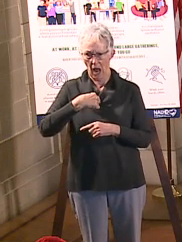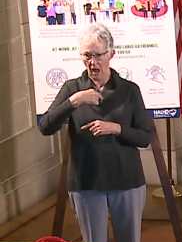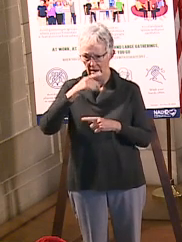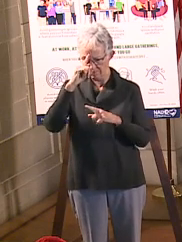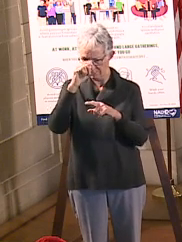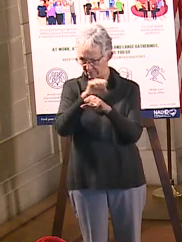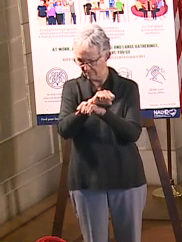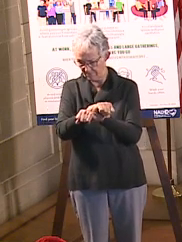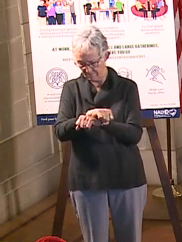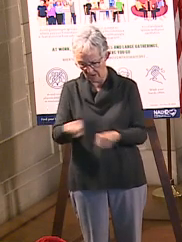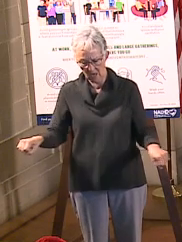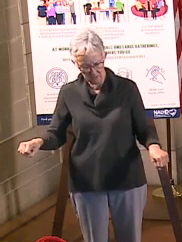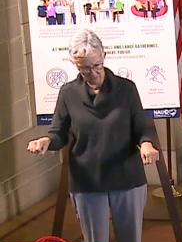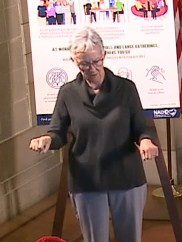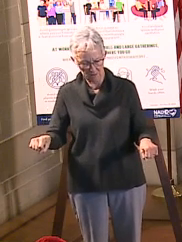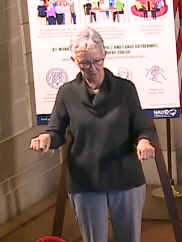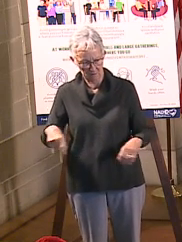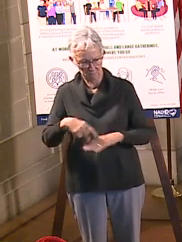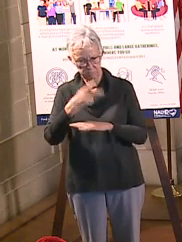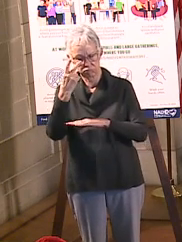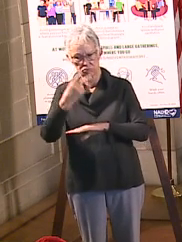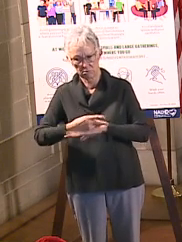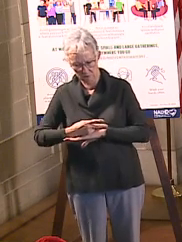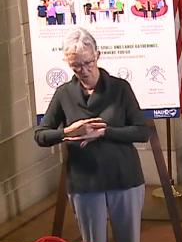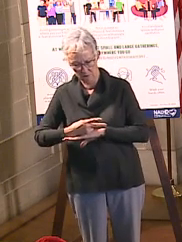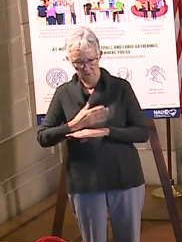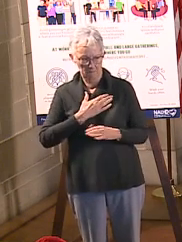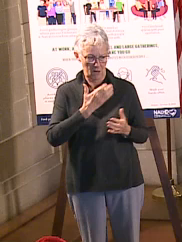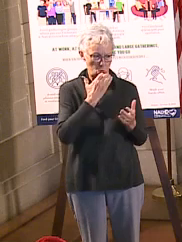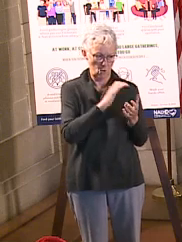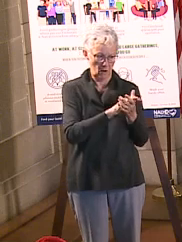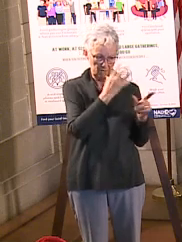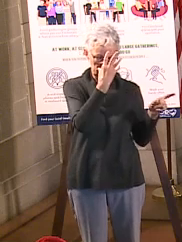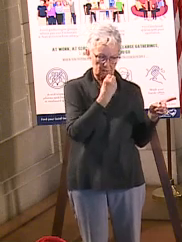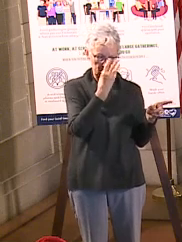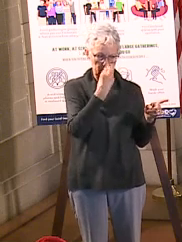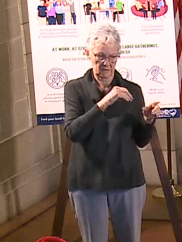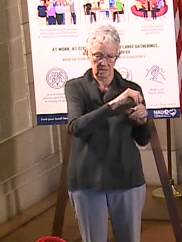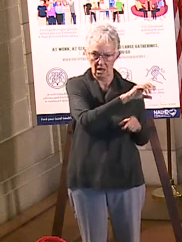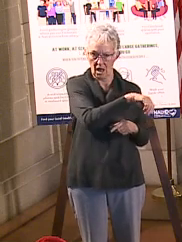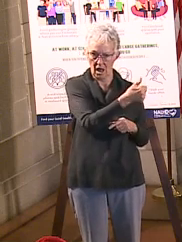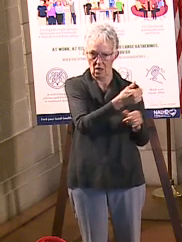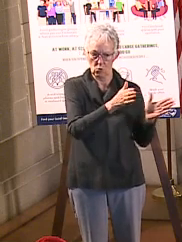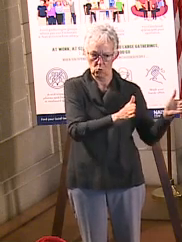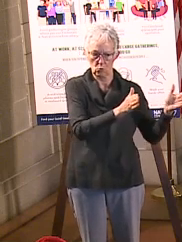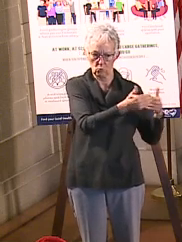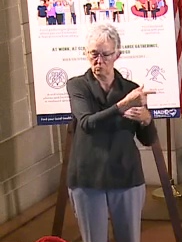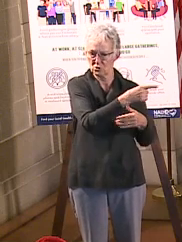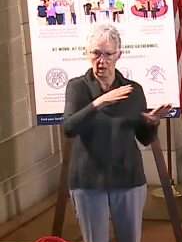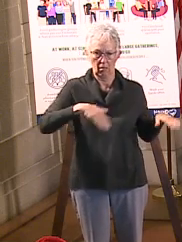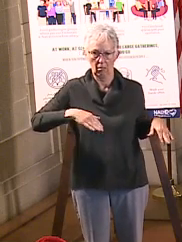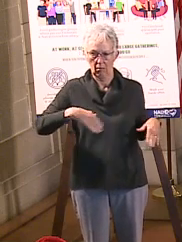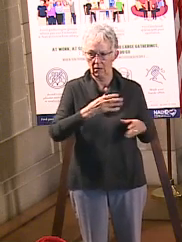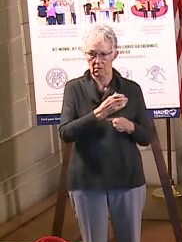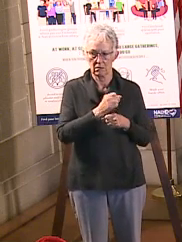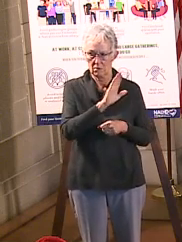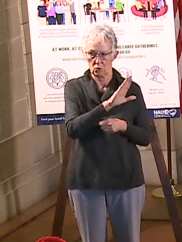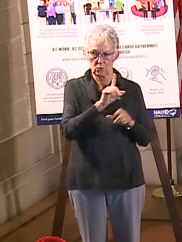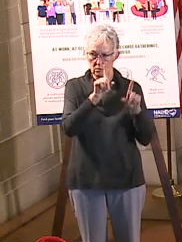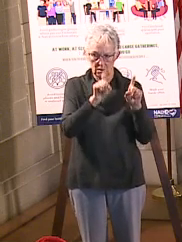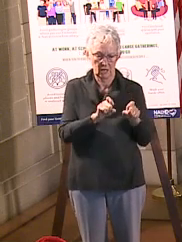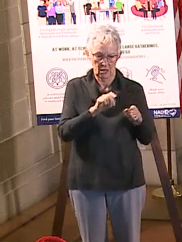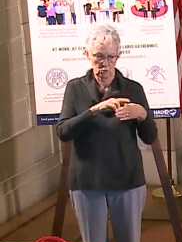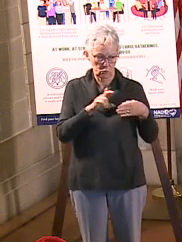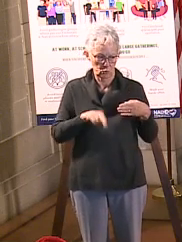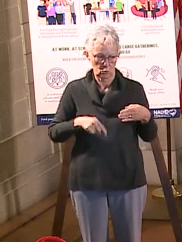that morning. And my wife was sleeping in the other room because she didn't have her results back. So we were kind of, trying to stay